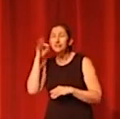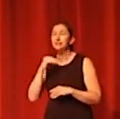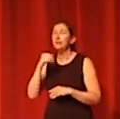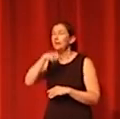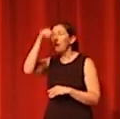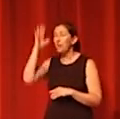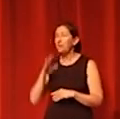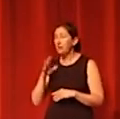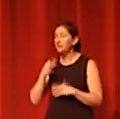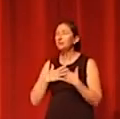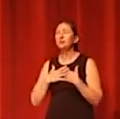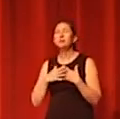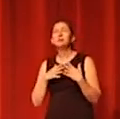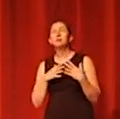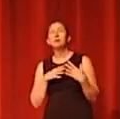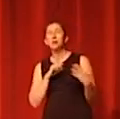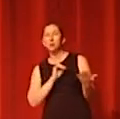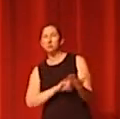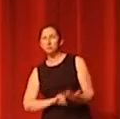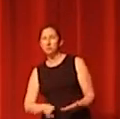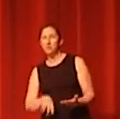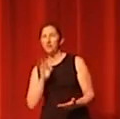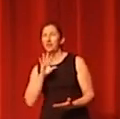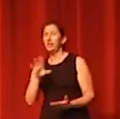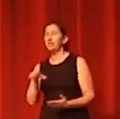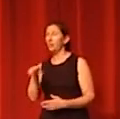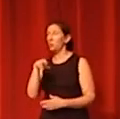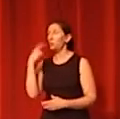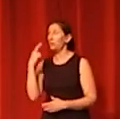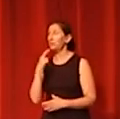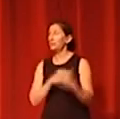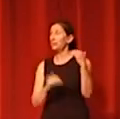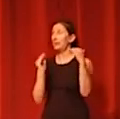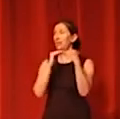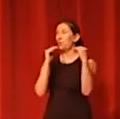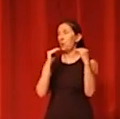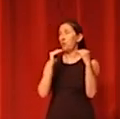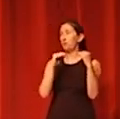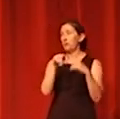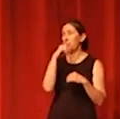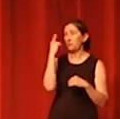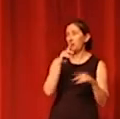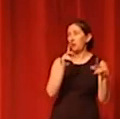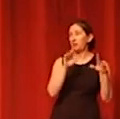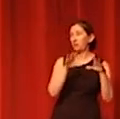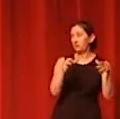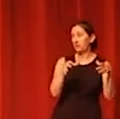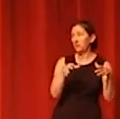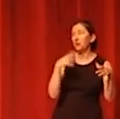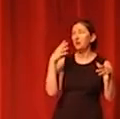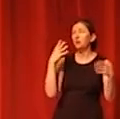out that their risk is just as great as Blacks because they're starting to live longer.